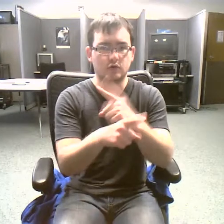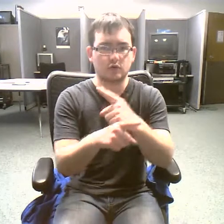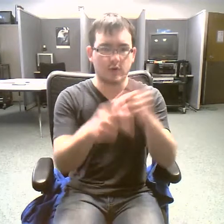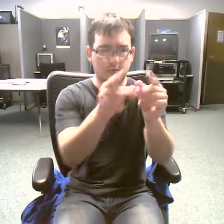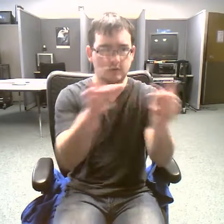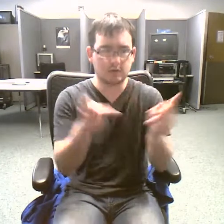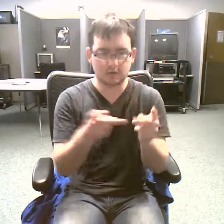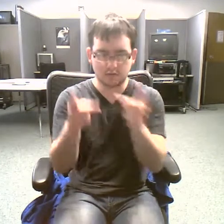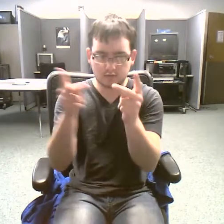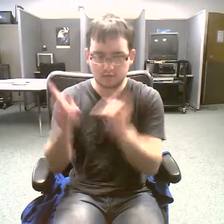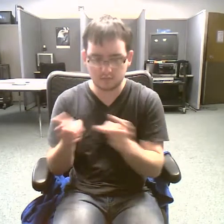process of